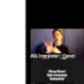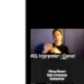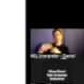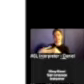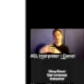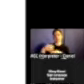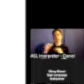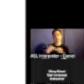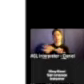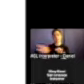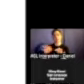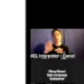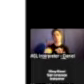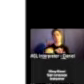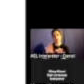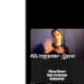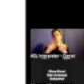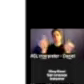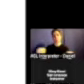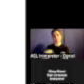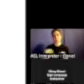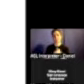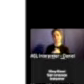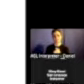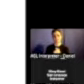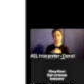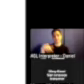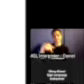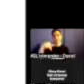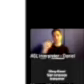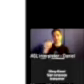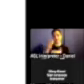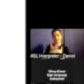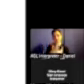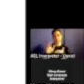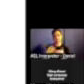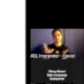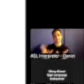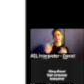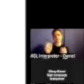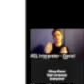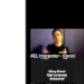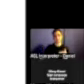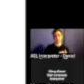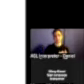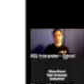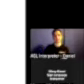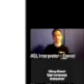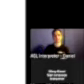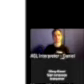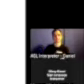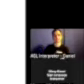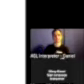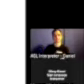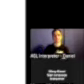Caption at the bottom of your screen. The Q&A feature provides an opportunity for attendees to enter